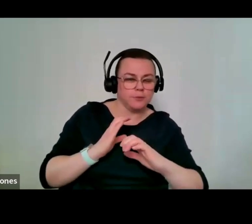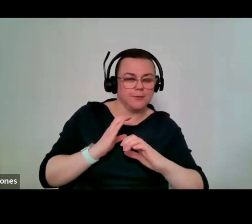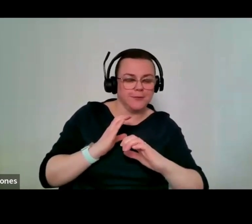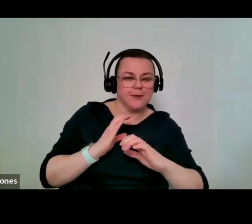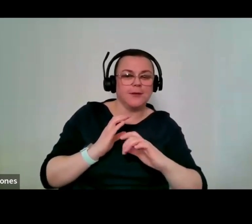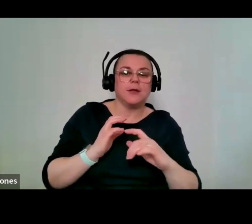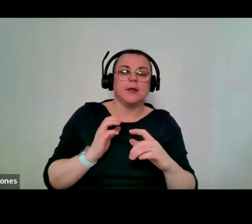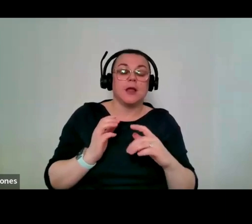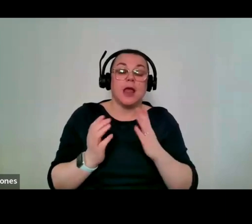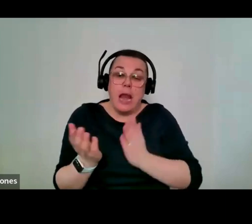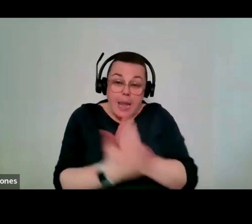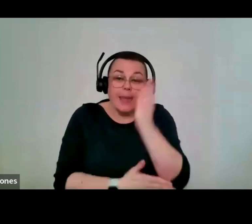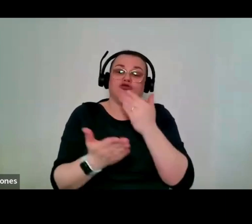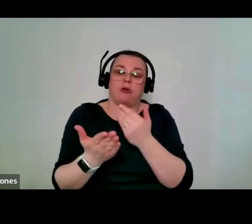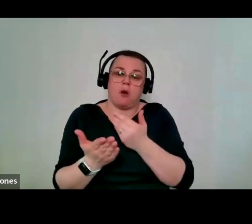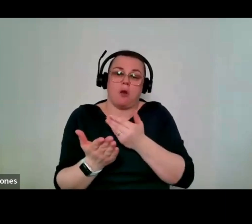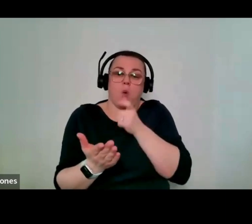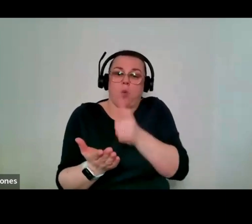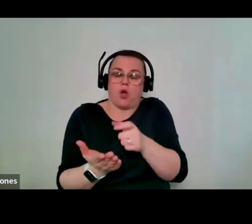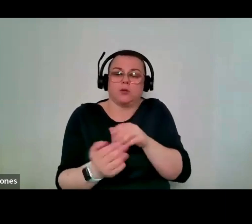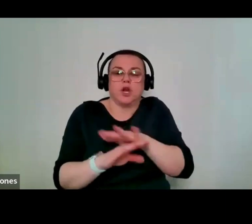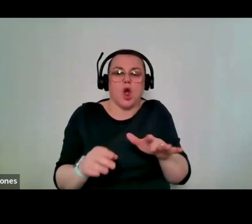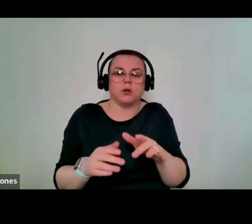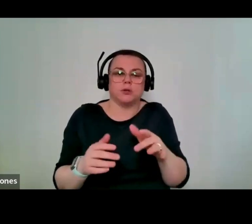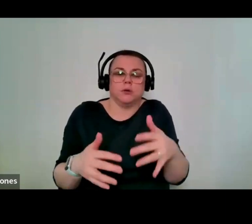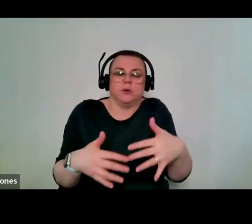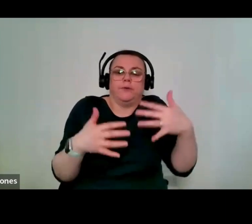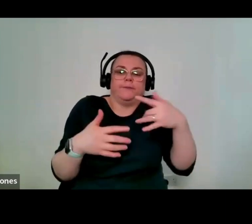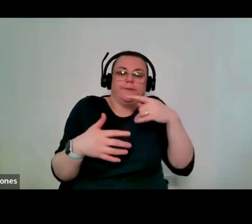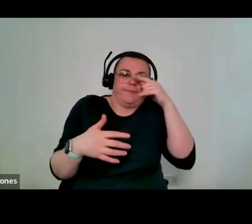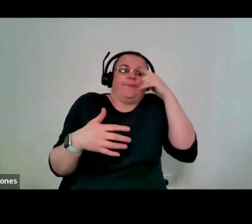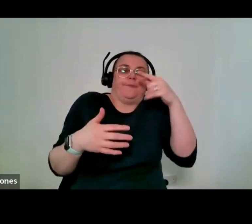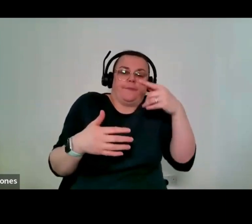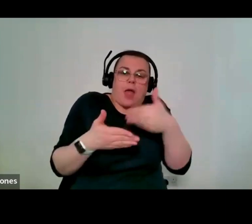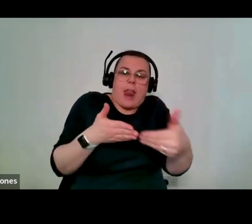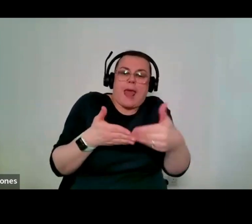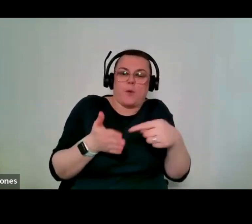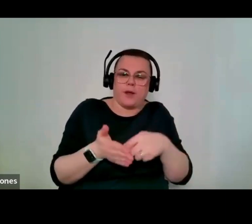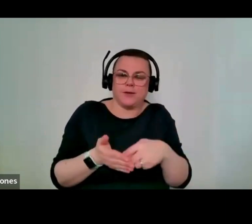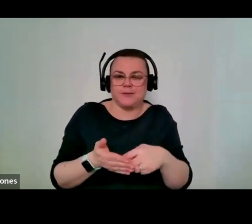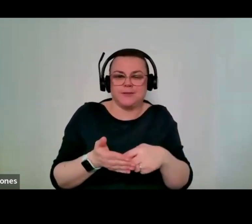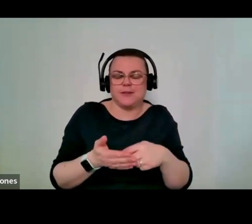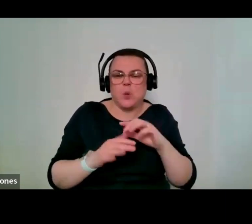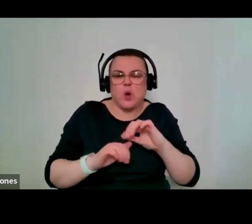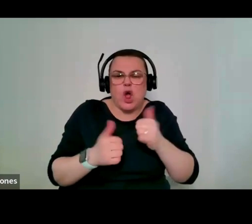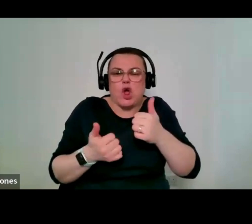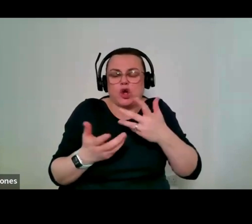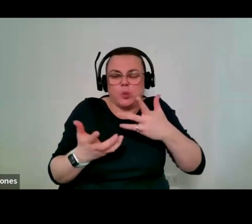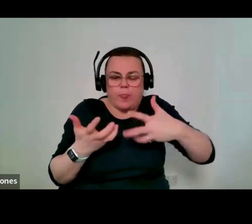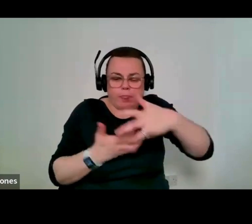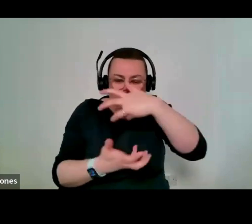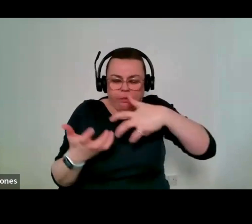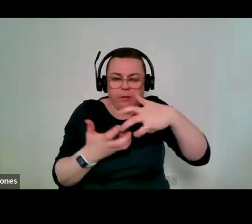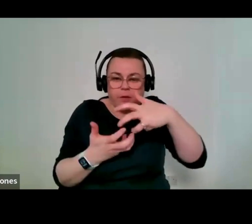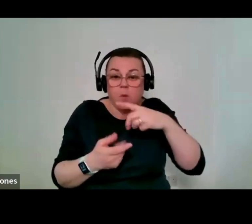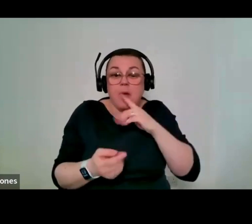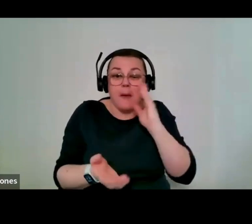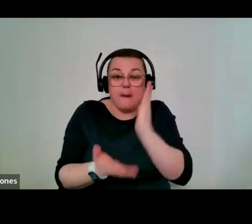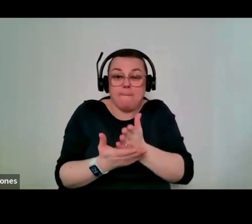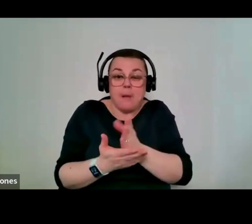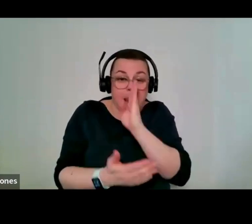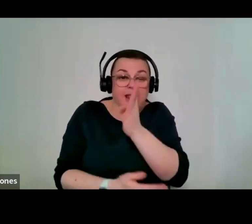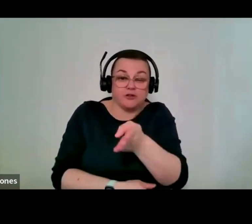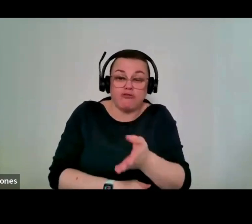literal language rather than fancy language. We're not great on the grey stuff, we're quite literal.